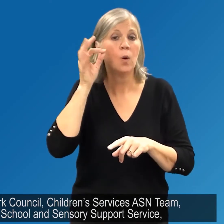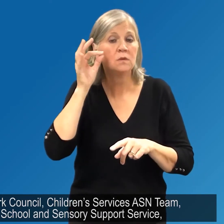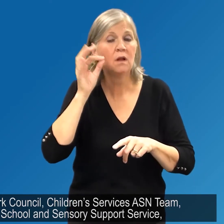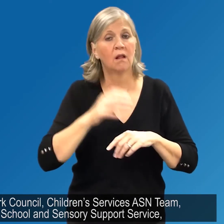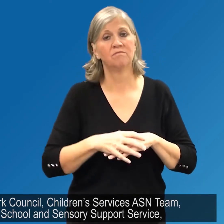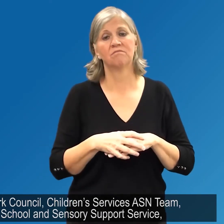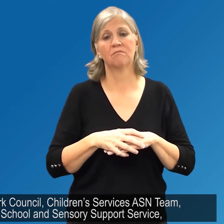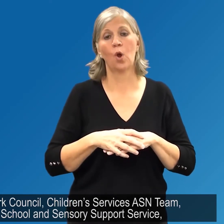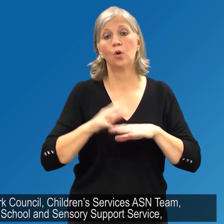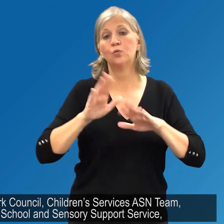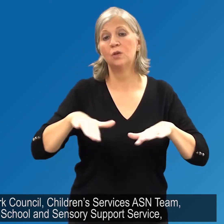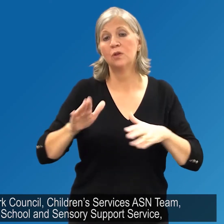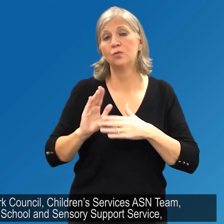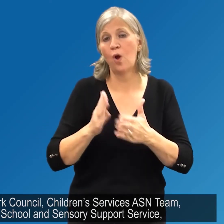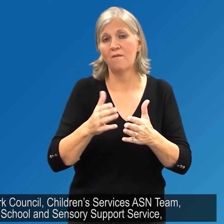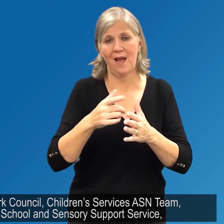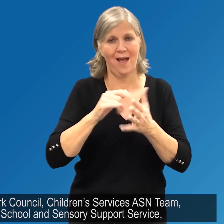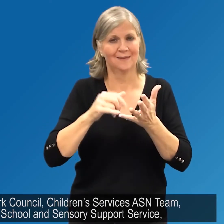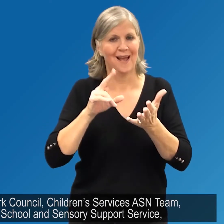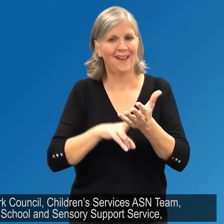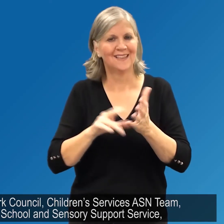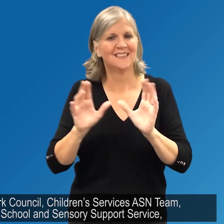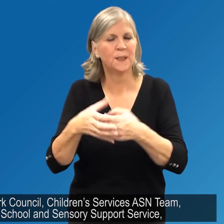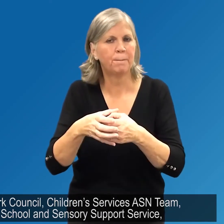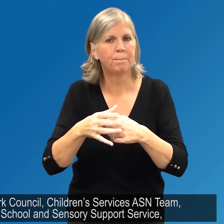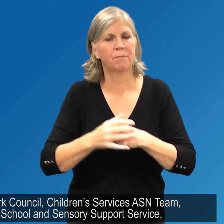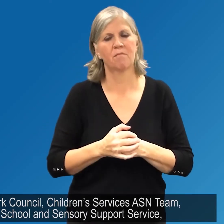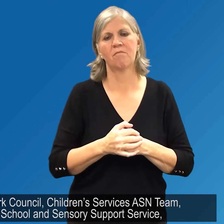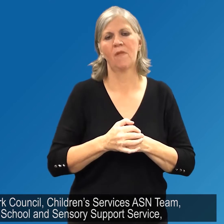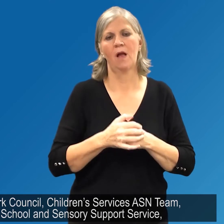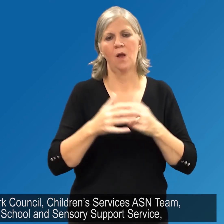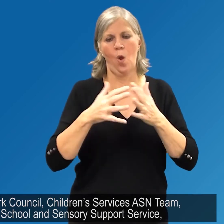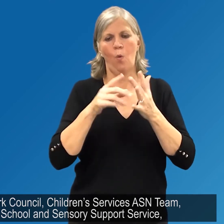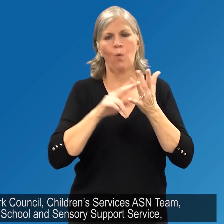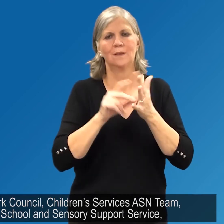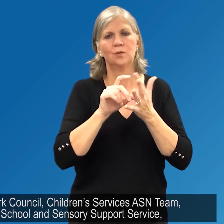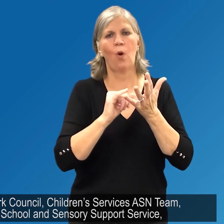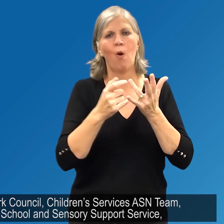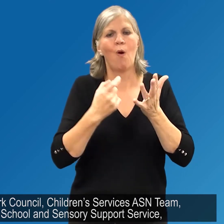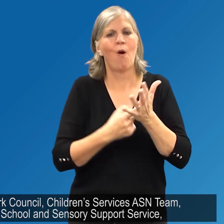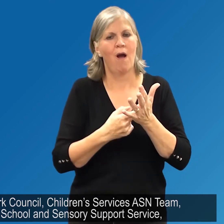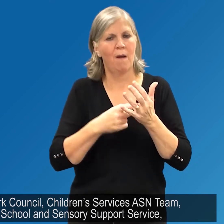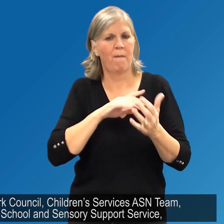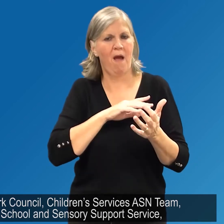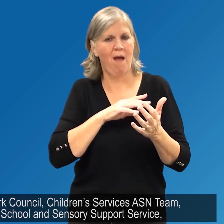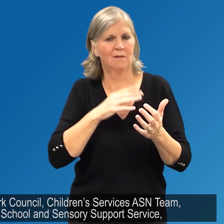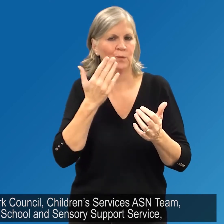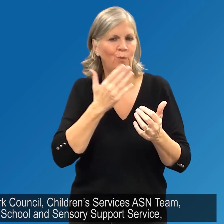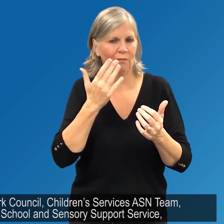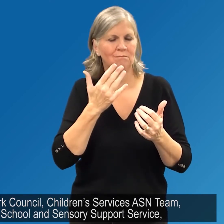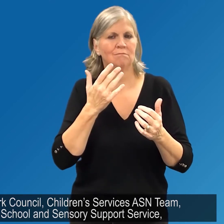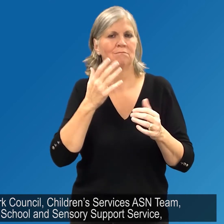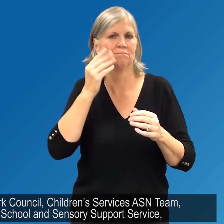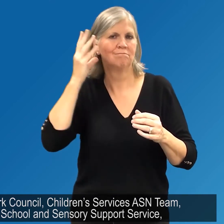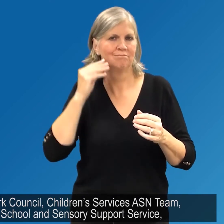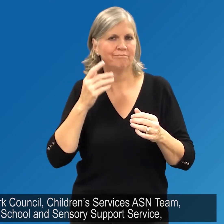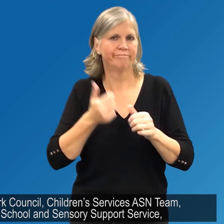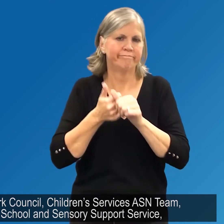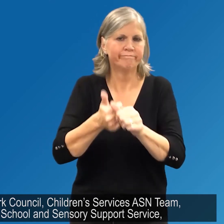Assigned to Falkirk Council, Children's Services ASN Team, Windsor Park School and Sensory Support Service.